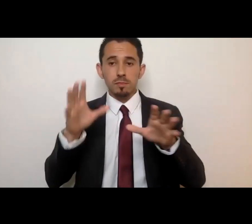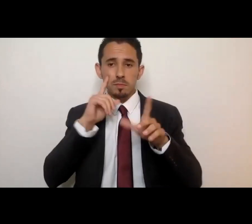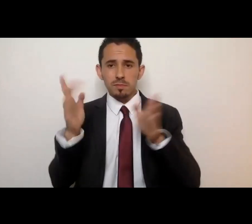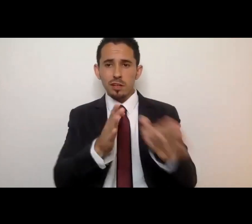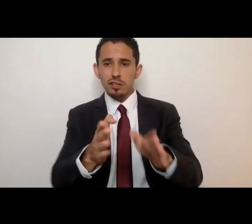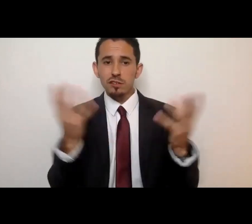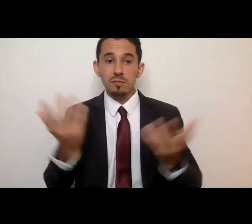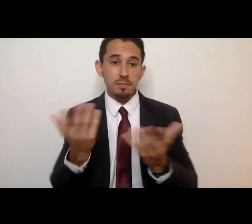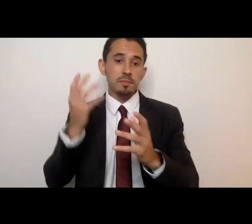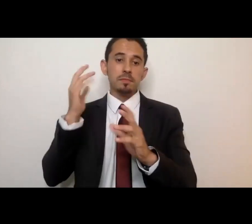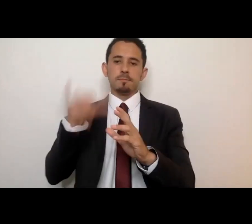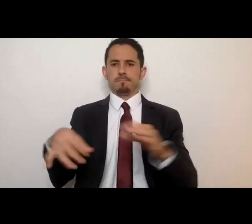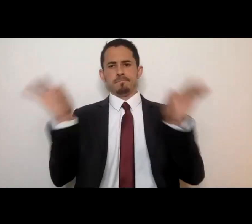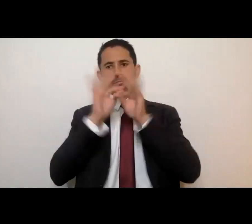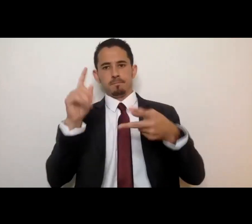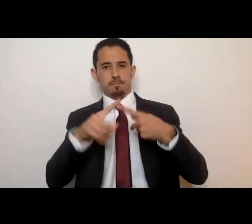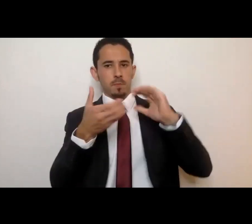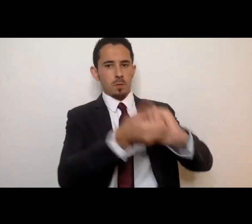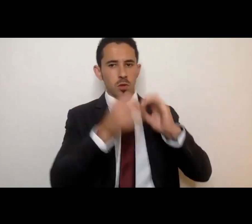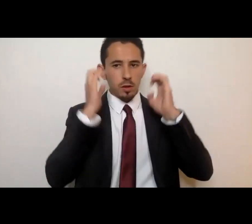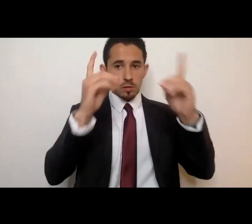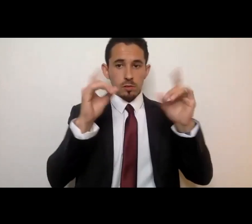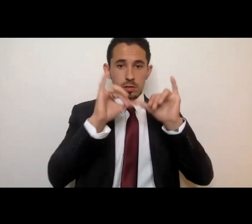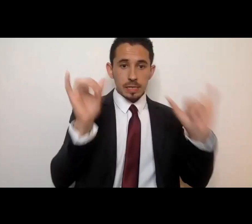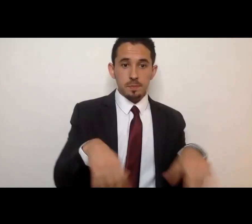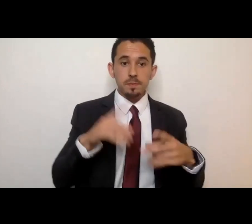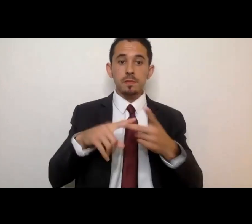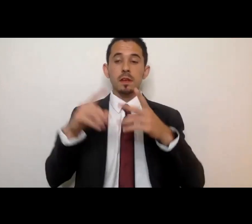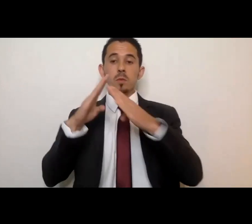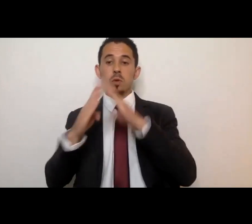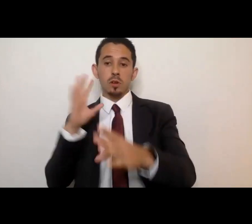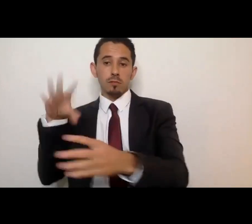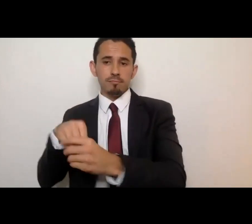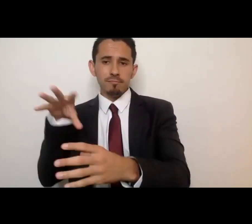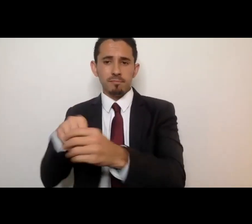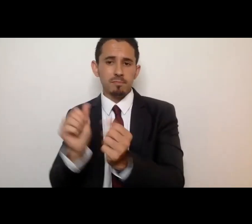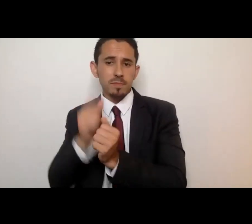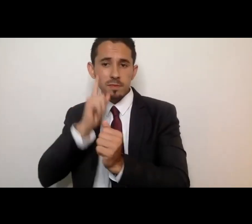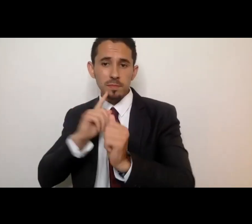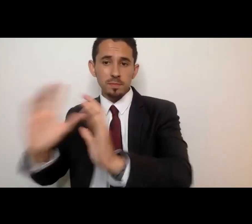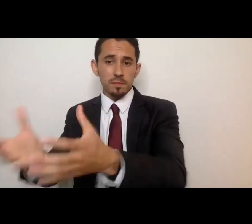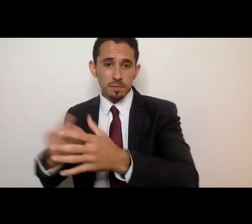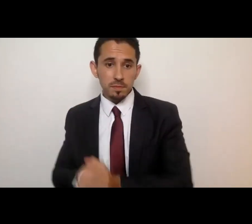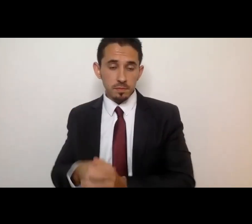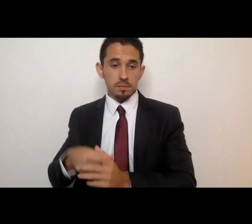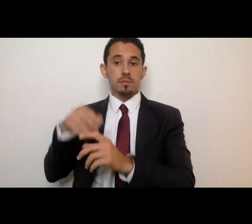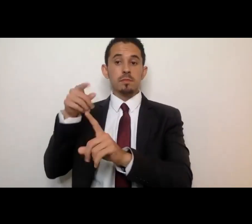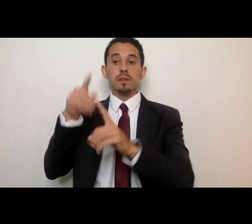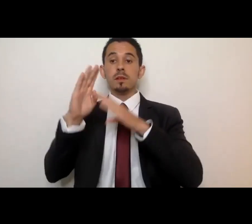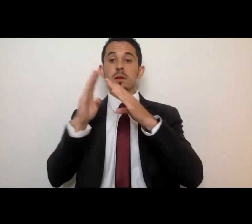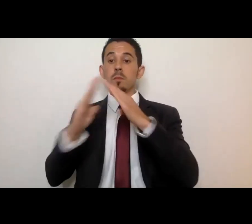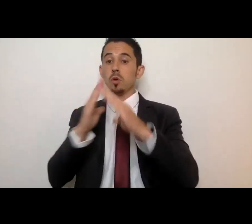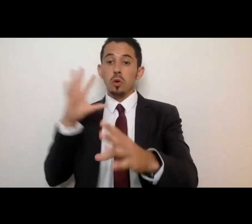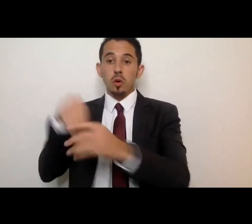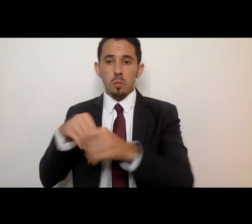In regards to health information dissemination strategies, participants mentioned it was important to collaborate with the education system